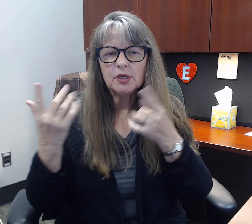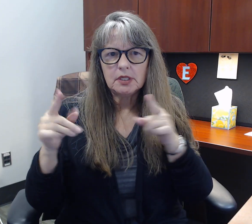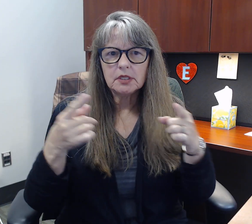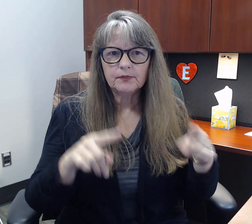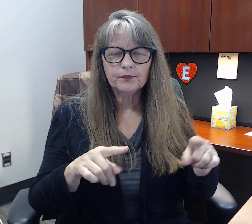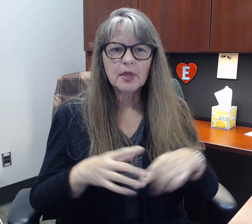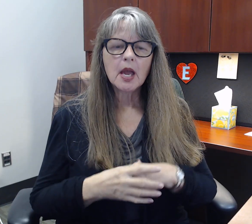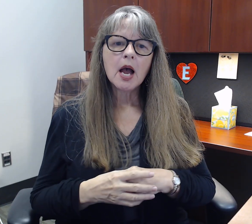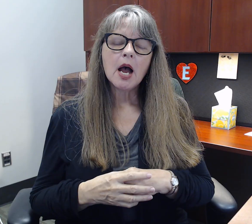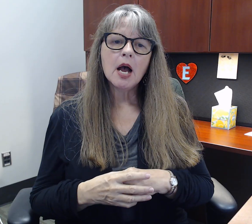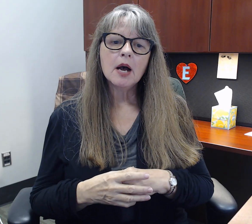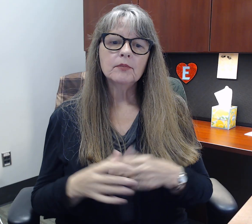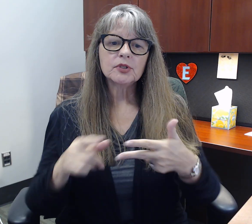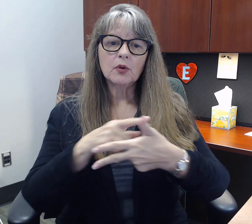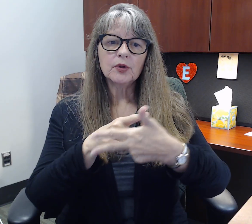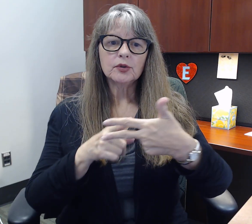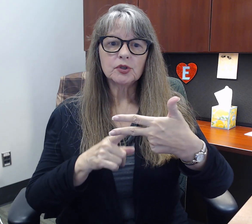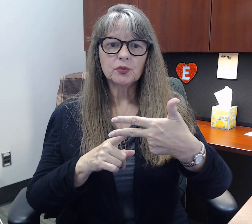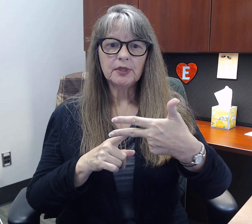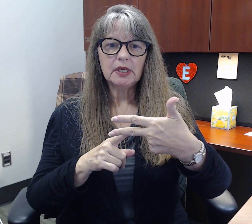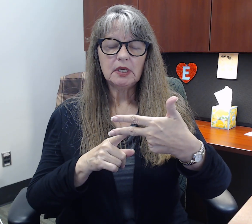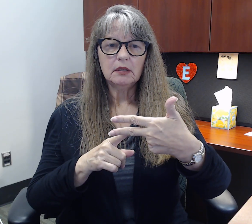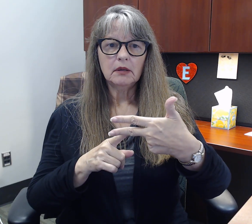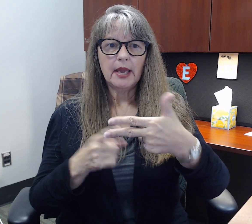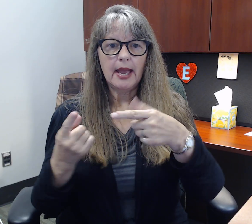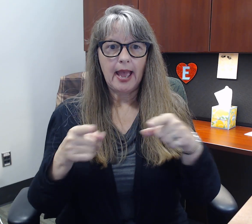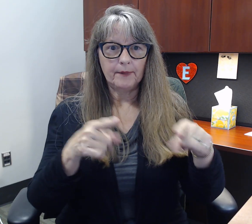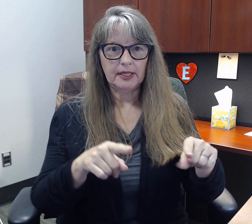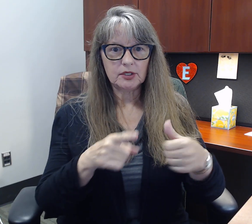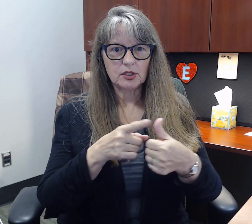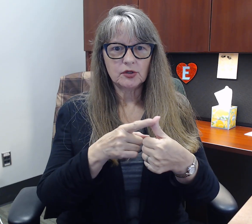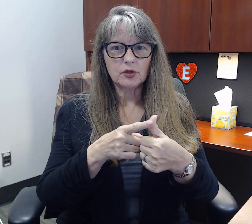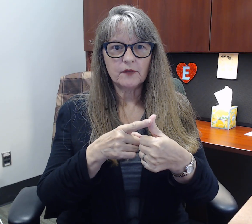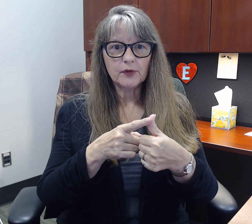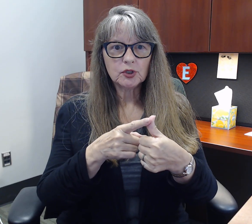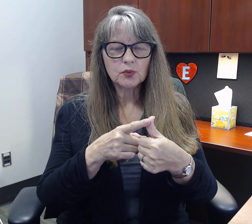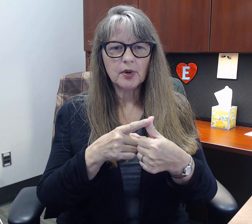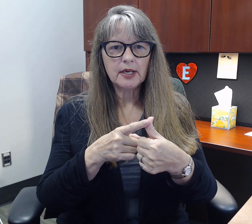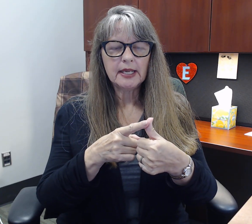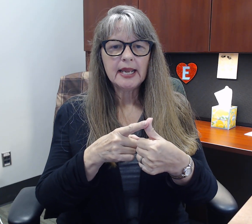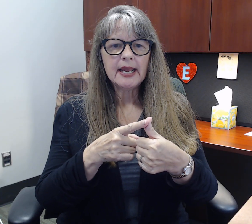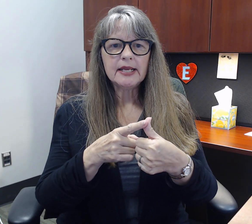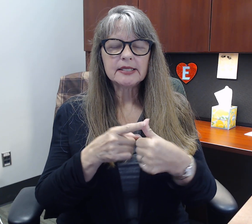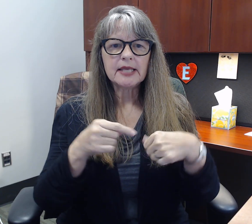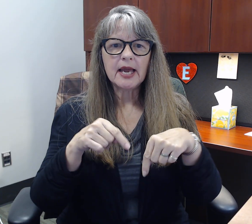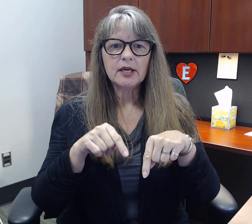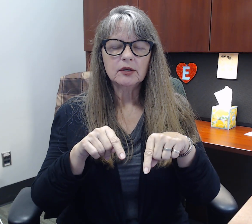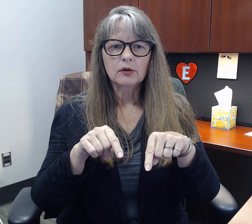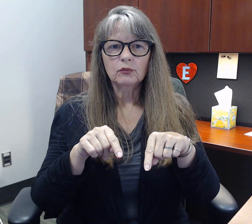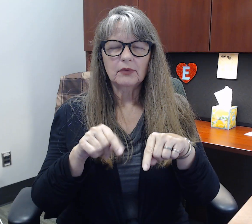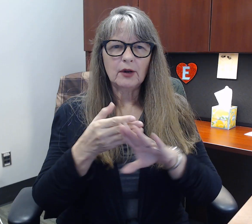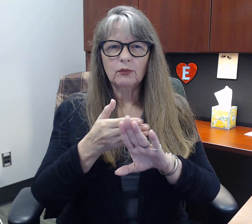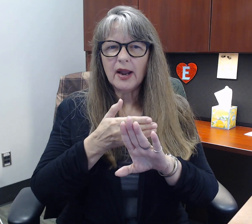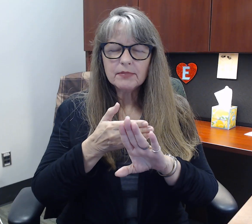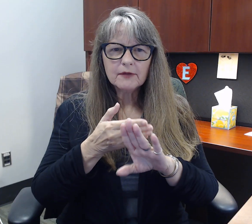tragedies. So there's three happenings. So the first one is that, like right before